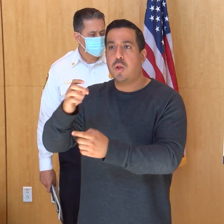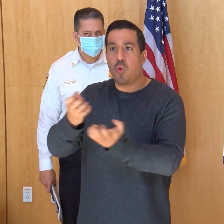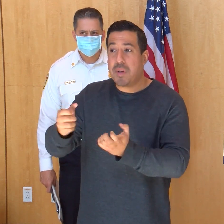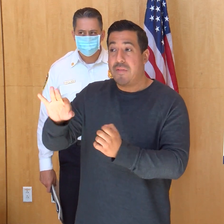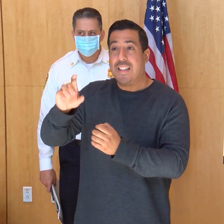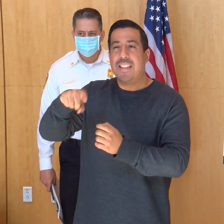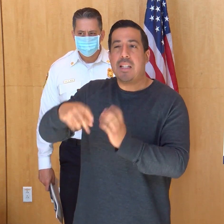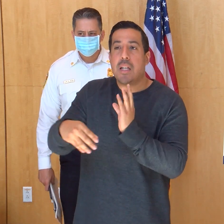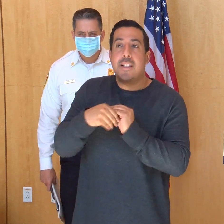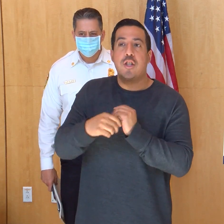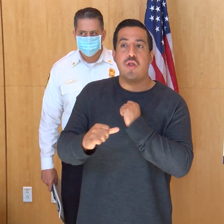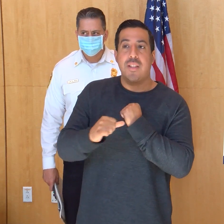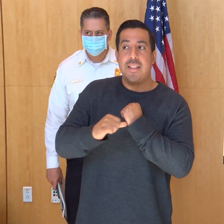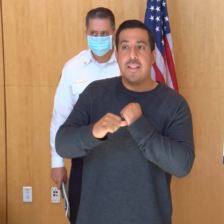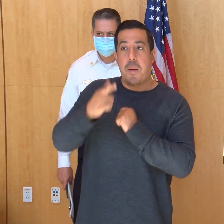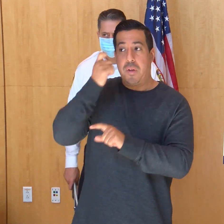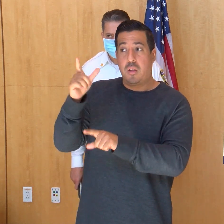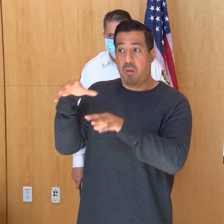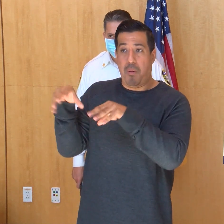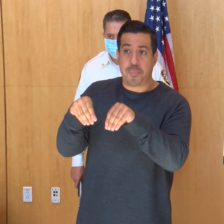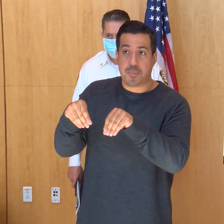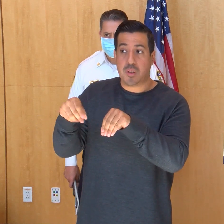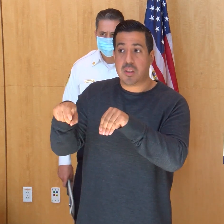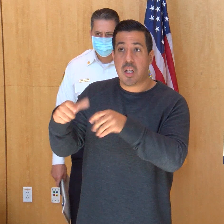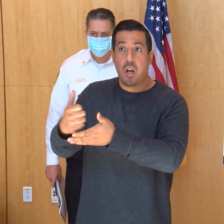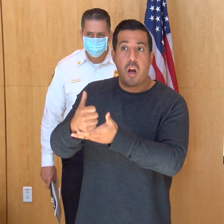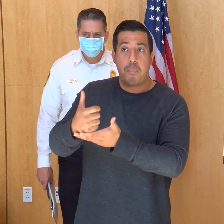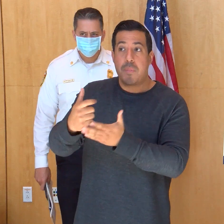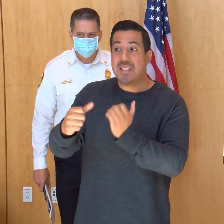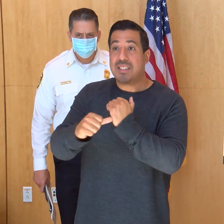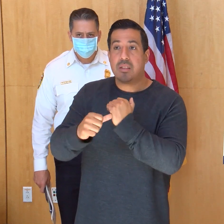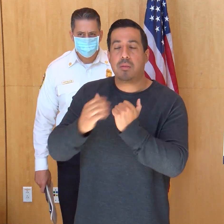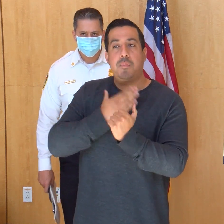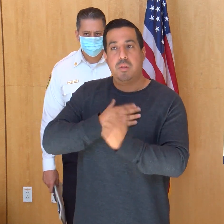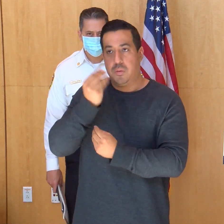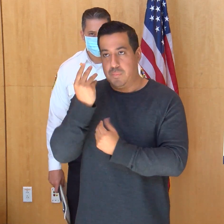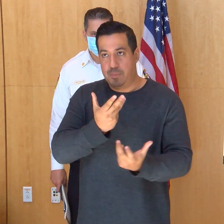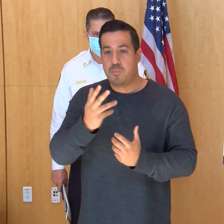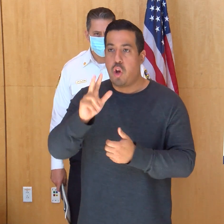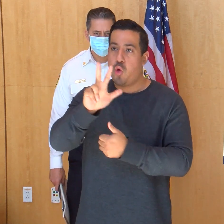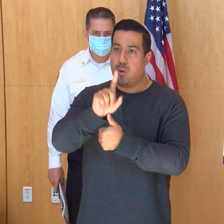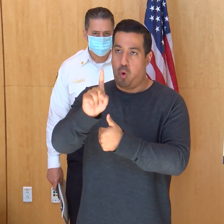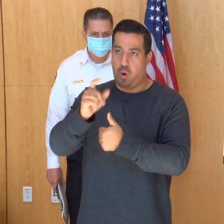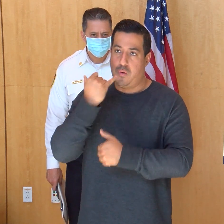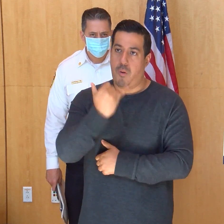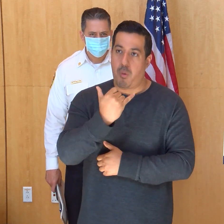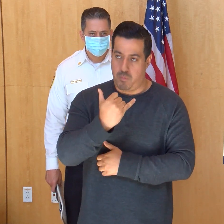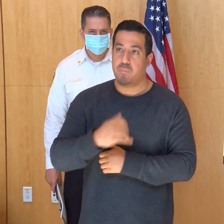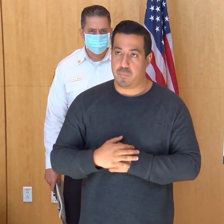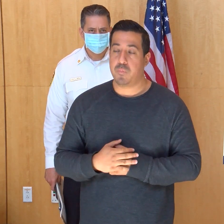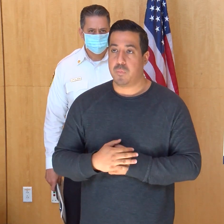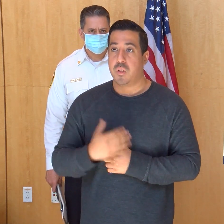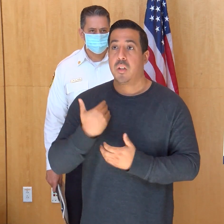additional assistance because your power is out, please notify 311. And